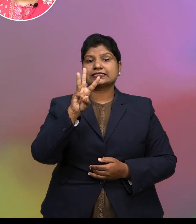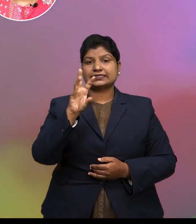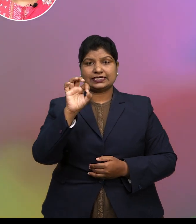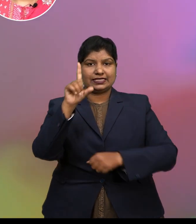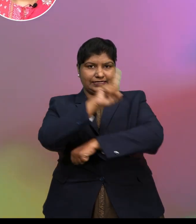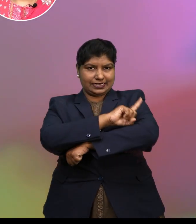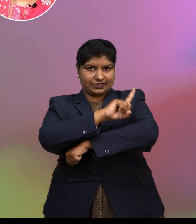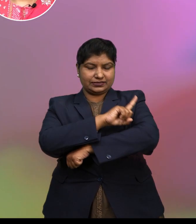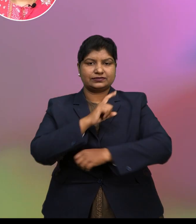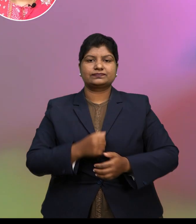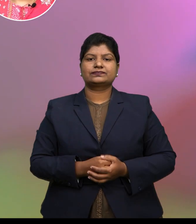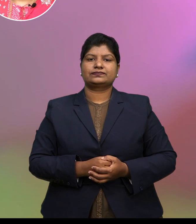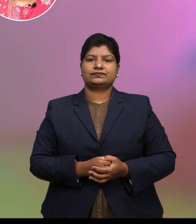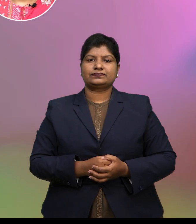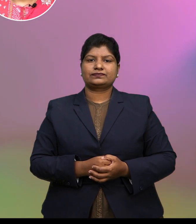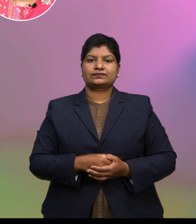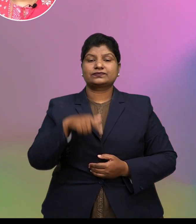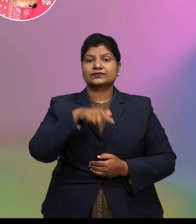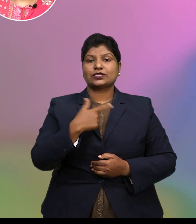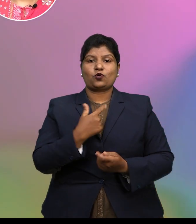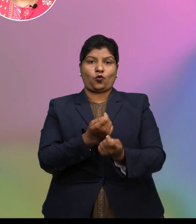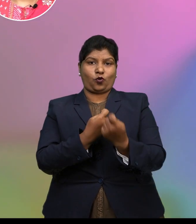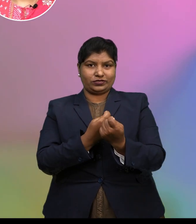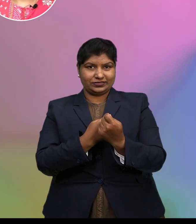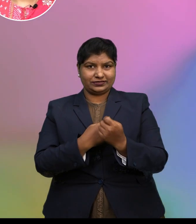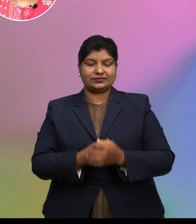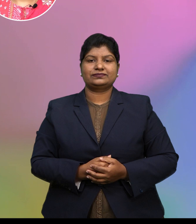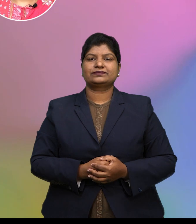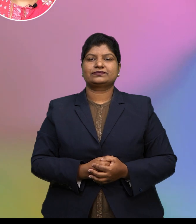330 days for the horse,